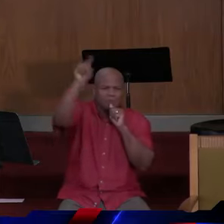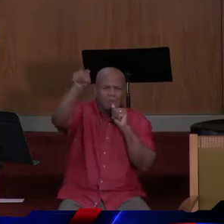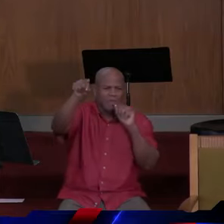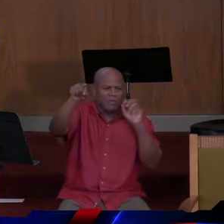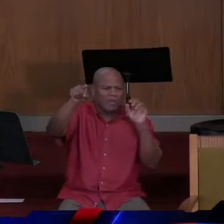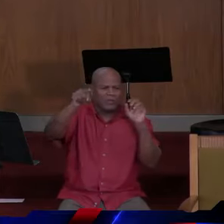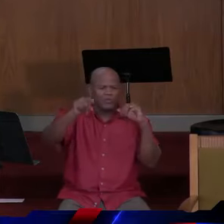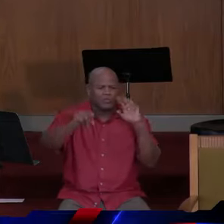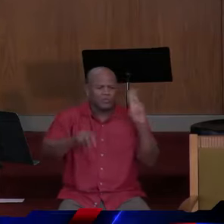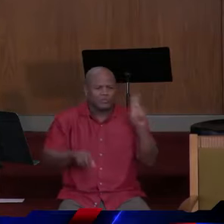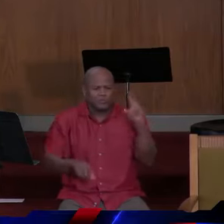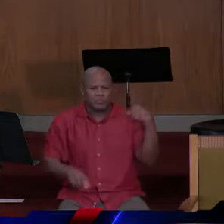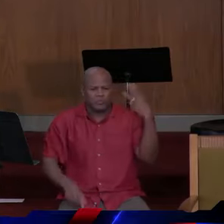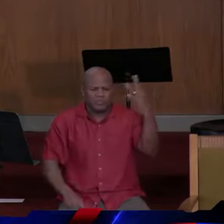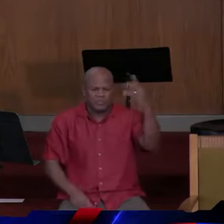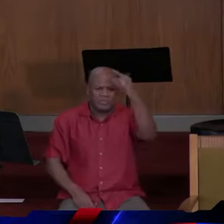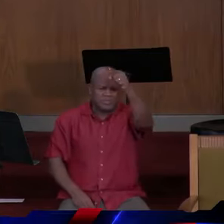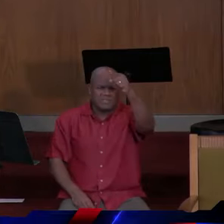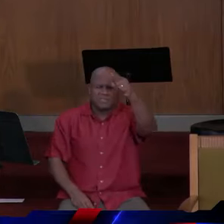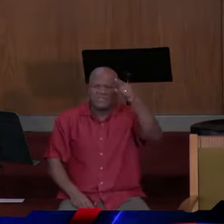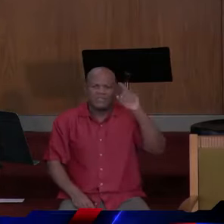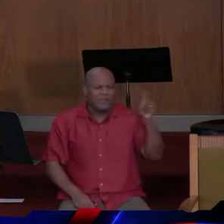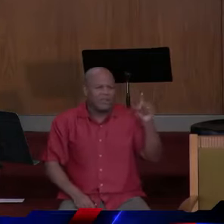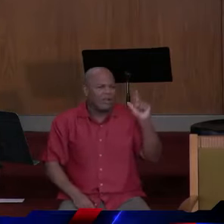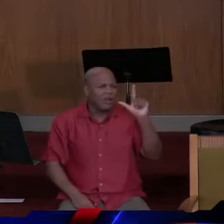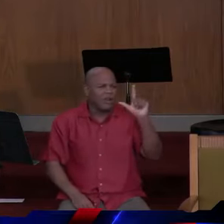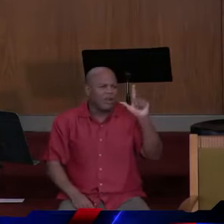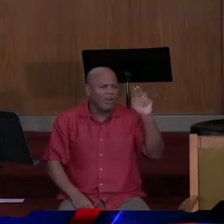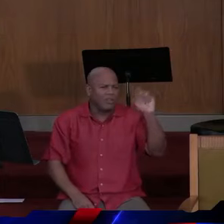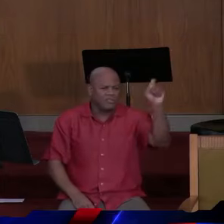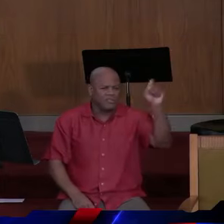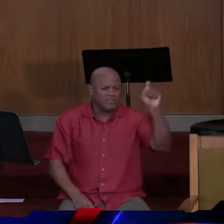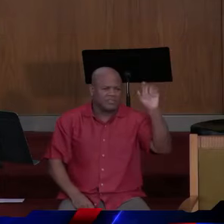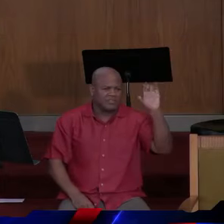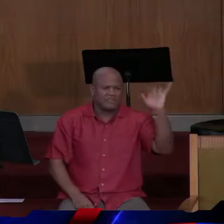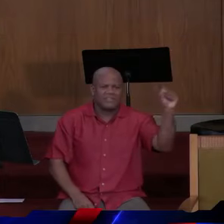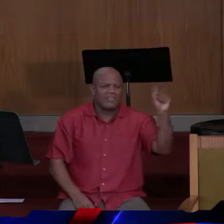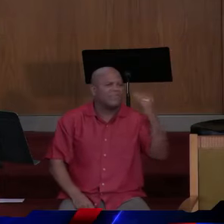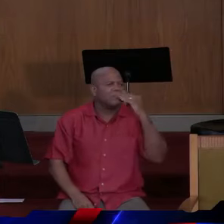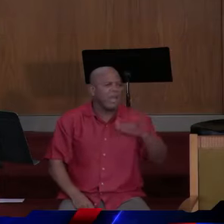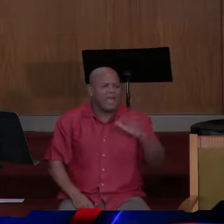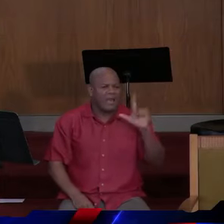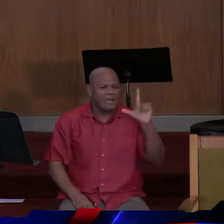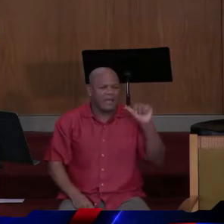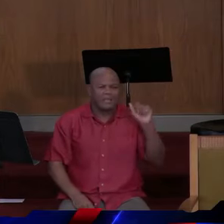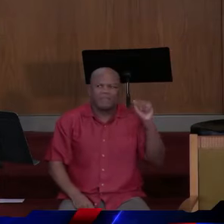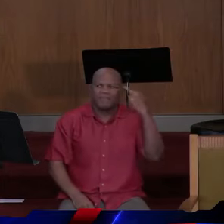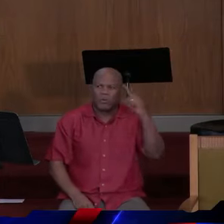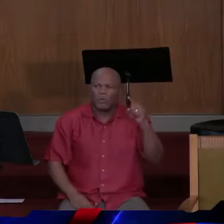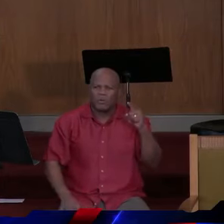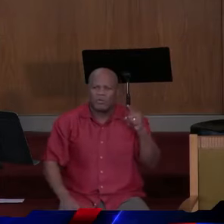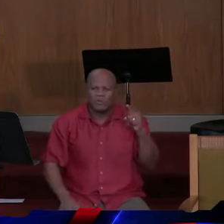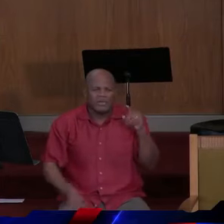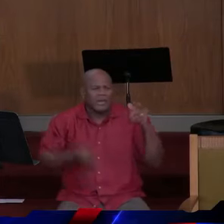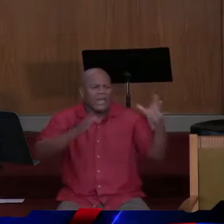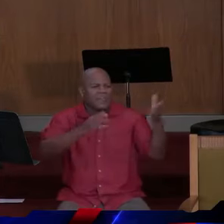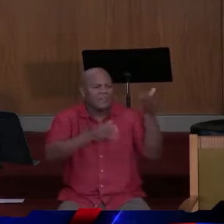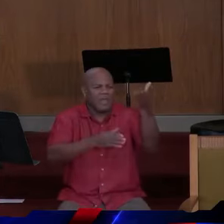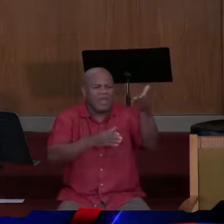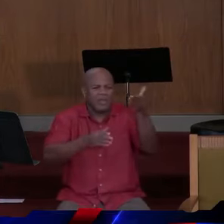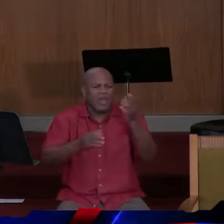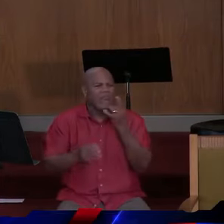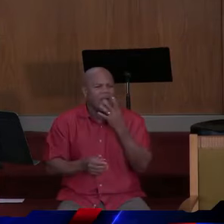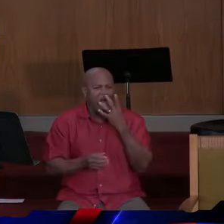actually bad Latin. It should be fiat sit. But lux sit is bad Latin for let there be